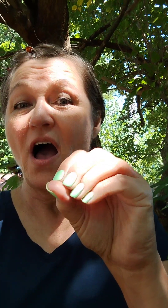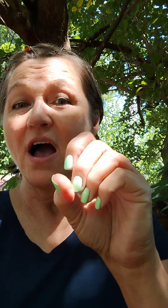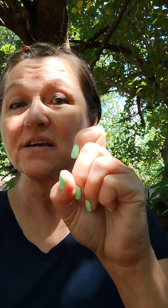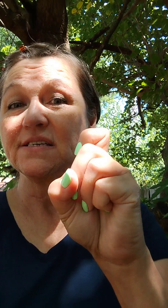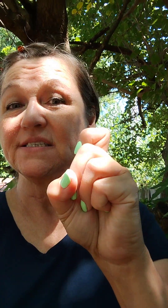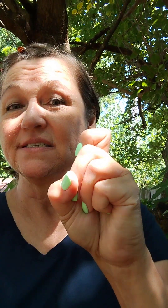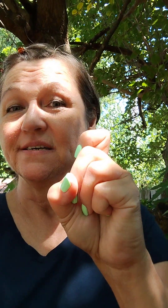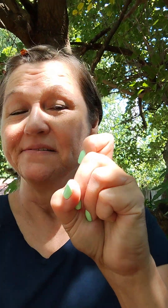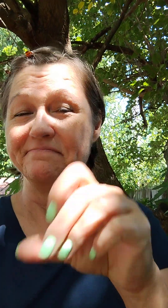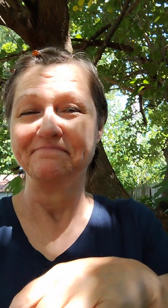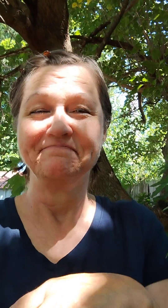fox,